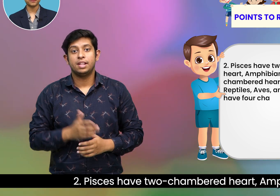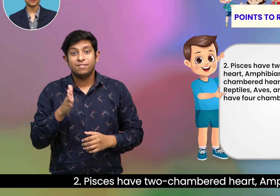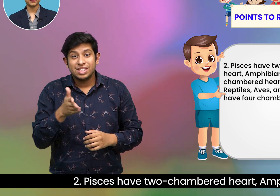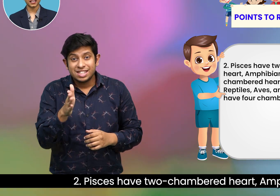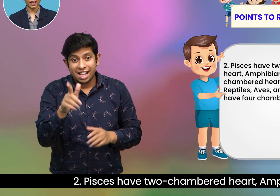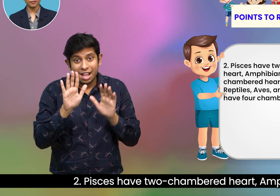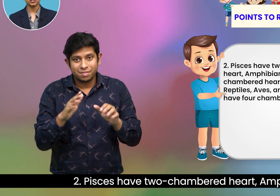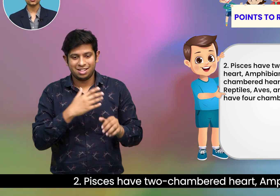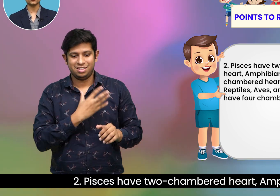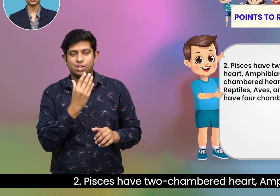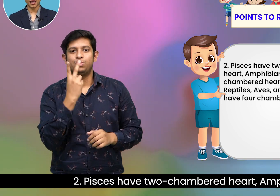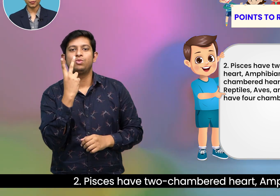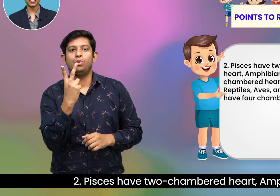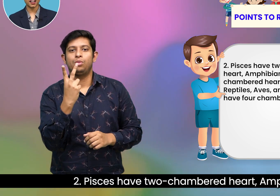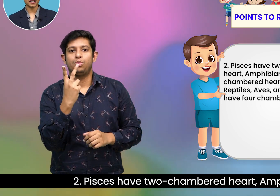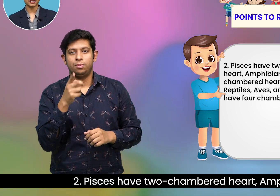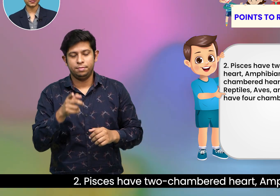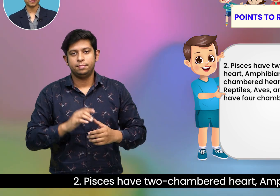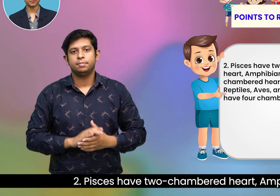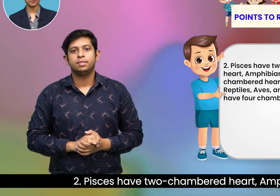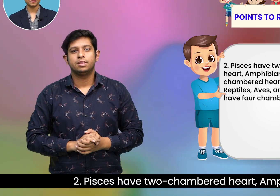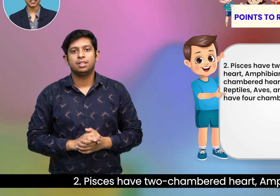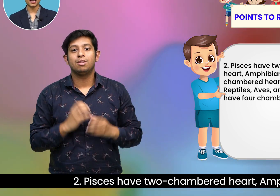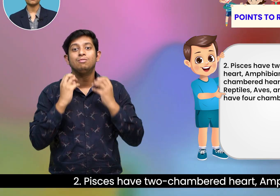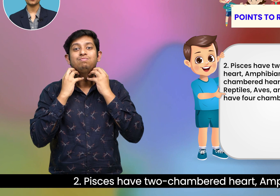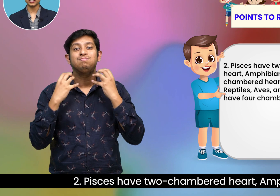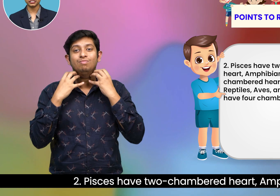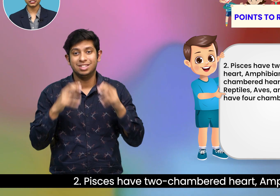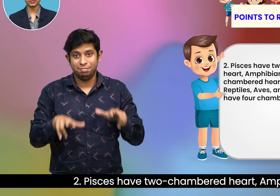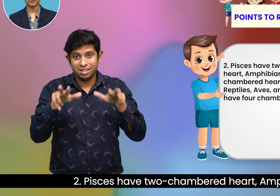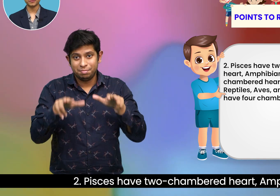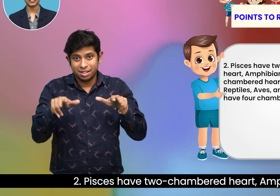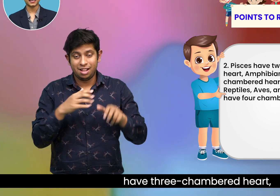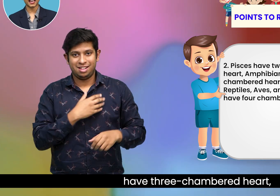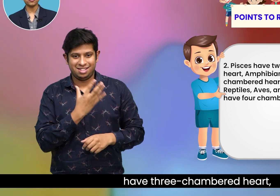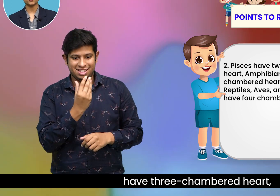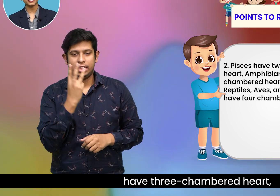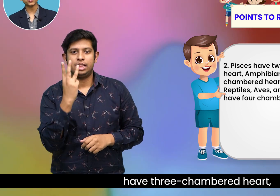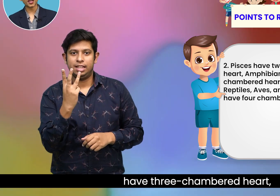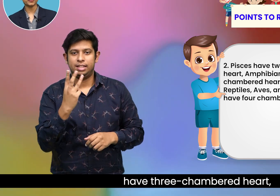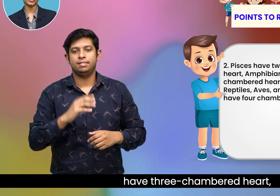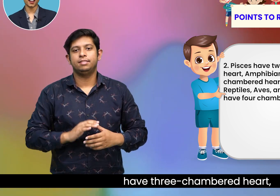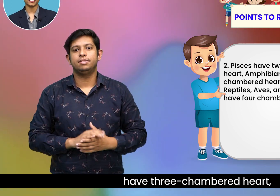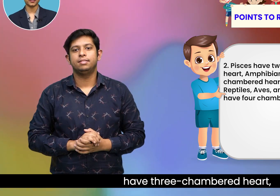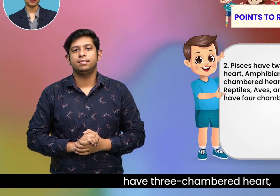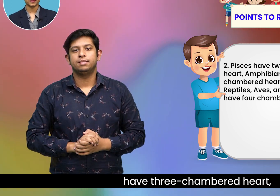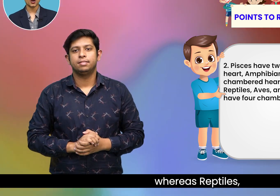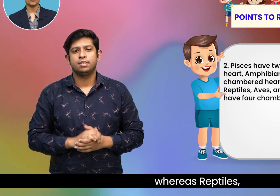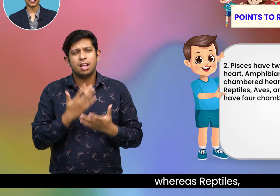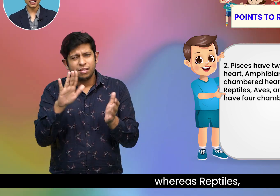Pisces have two-chambered heart. Amphibians have three-chambered